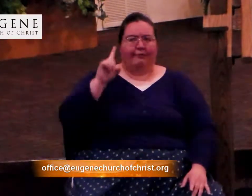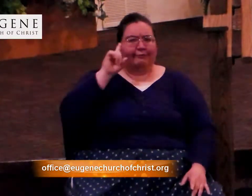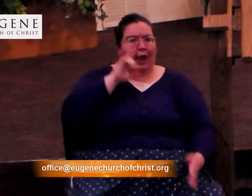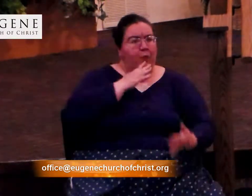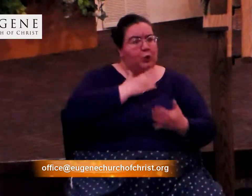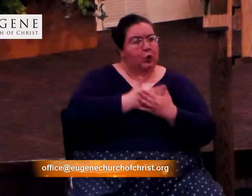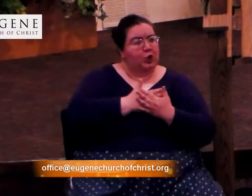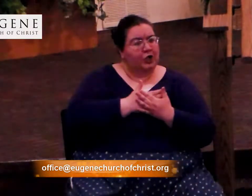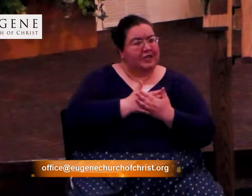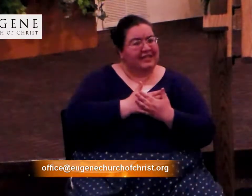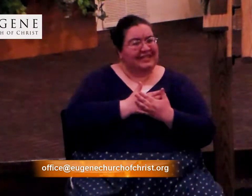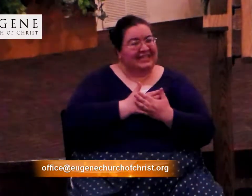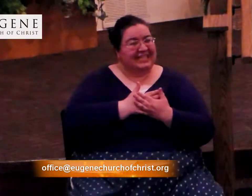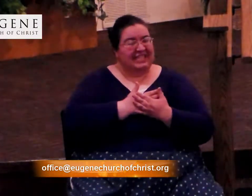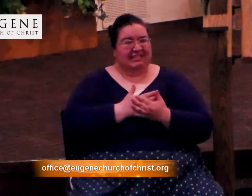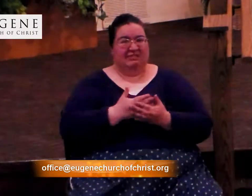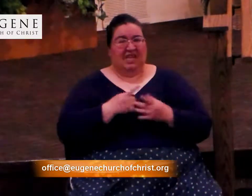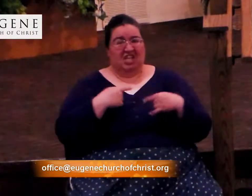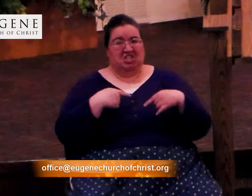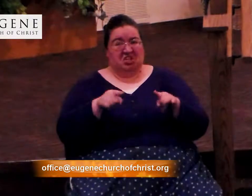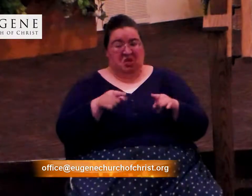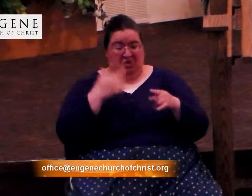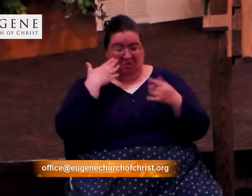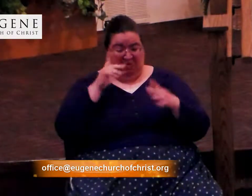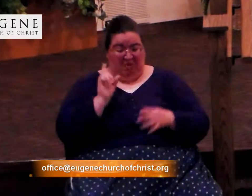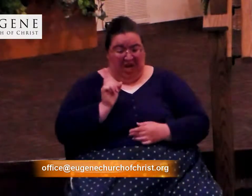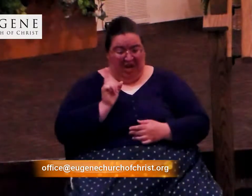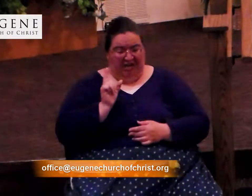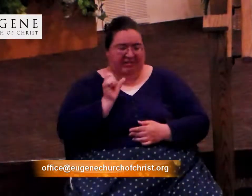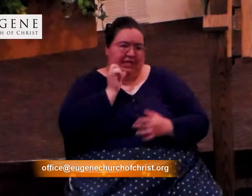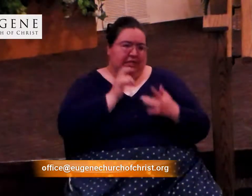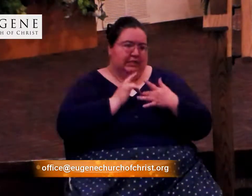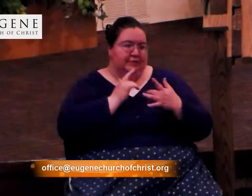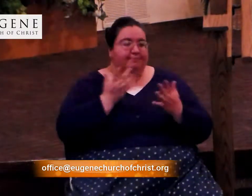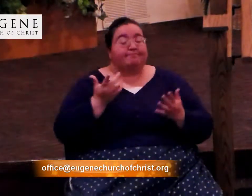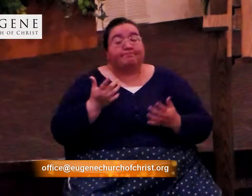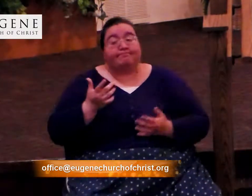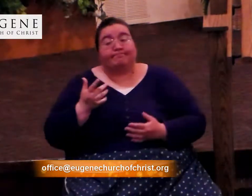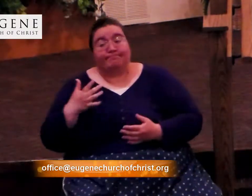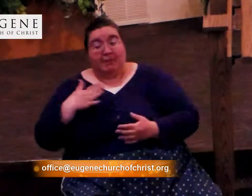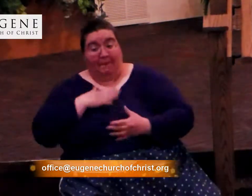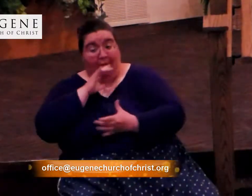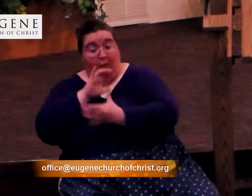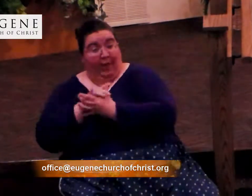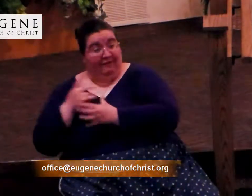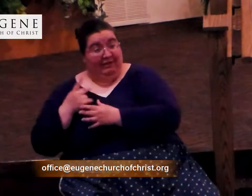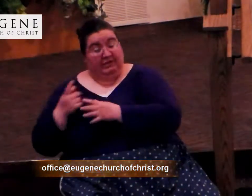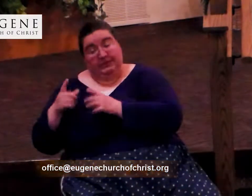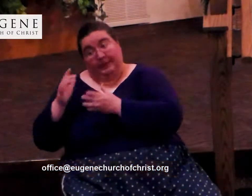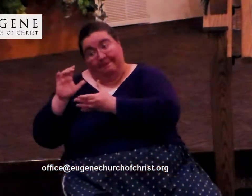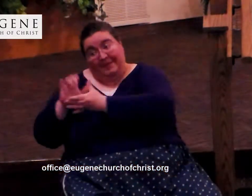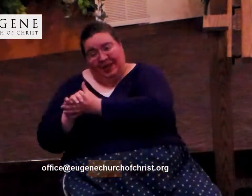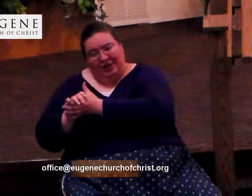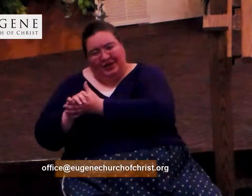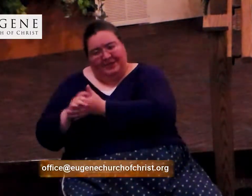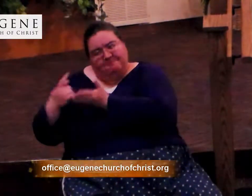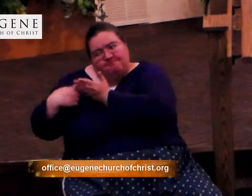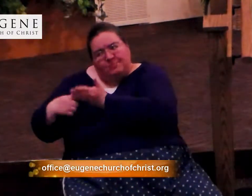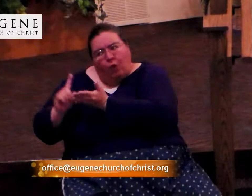got married, we talked about places we would like to live, and we came up, I think, with anything other than Louisiana. And if you're